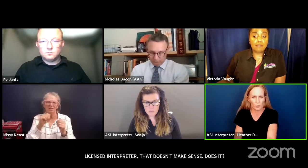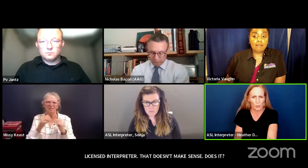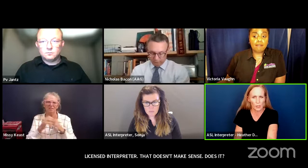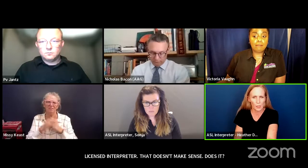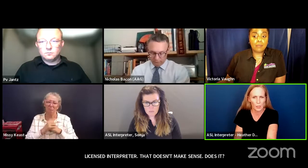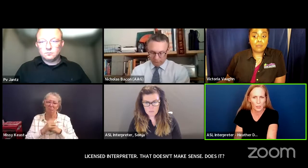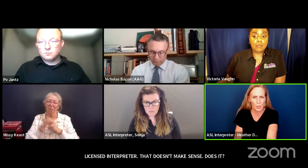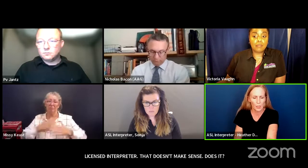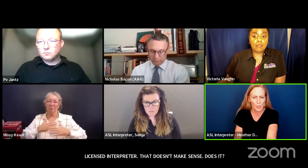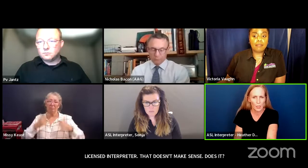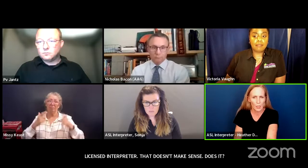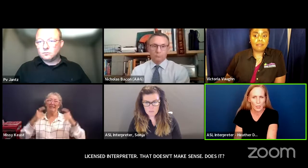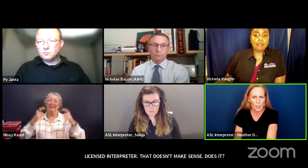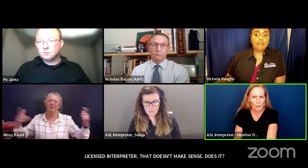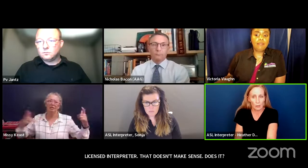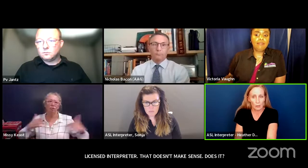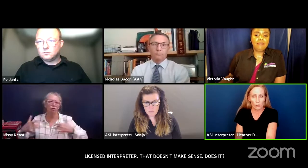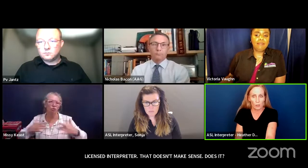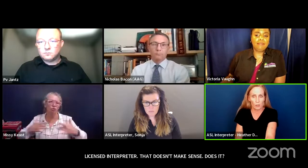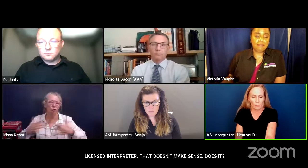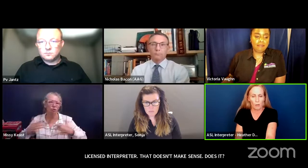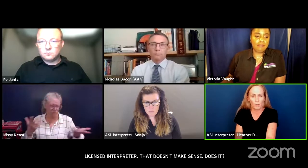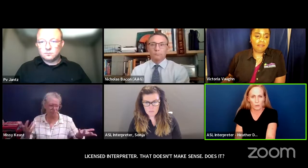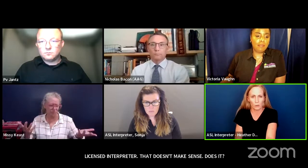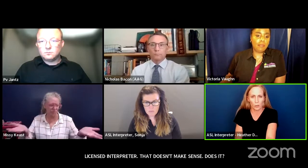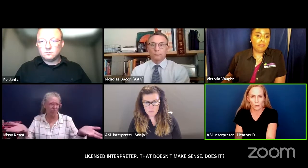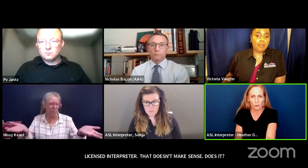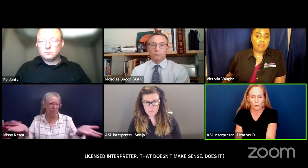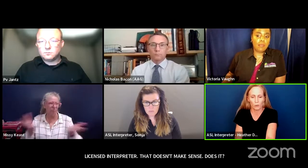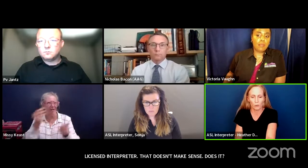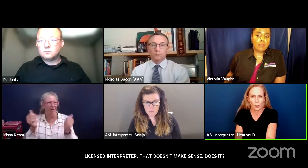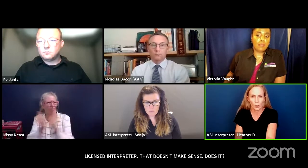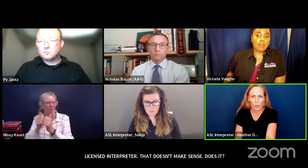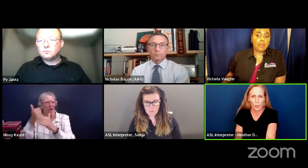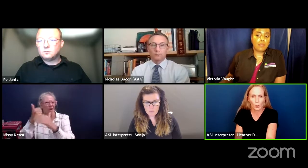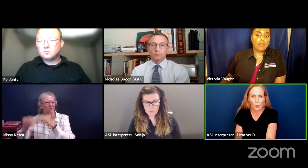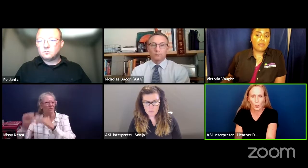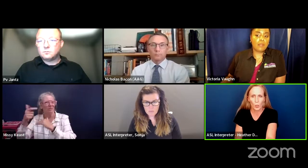position in the first place? That's just my big concern.